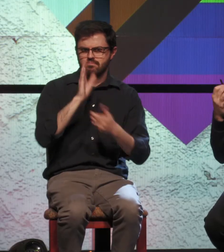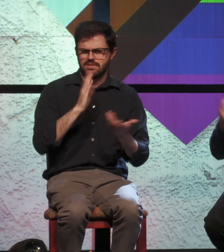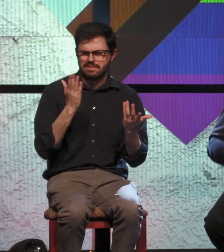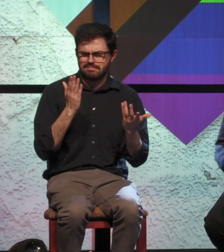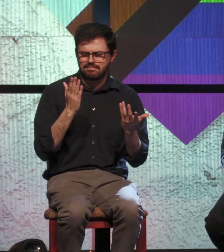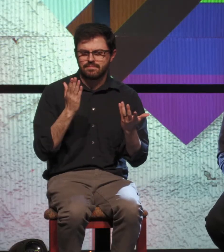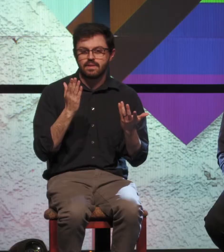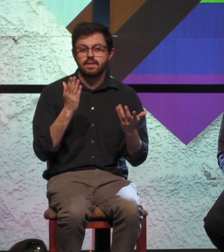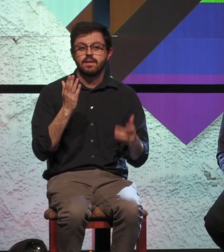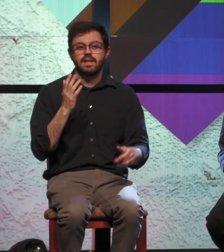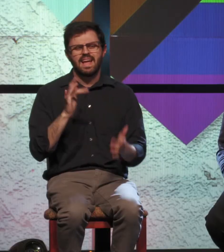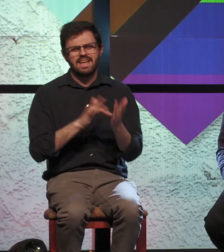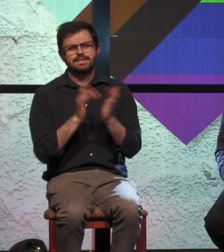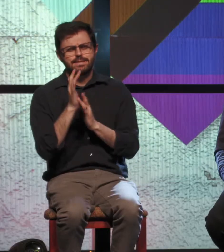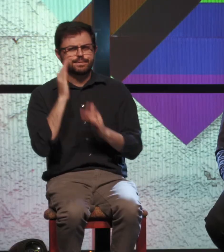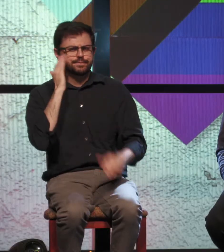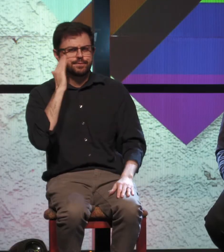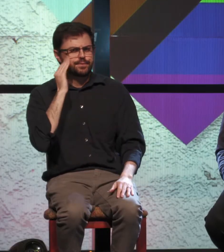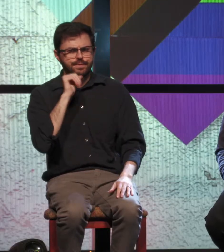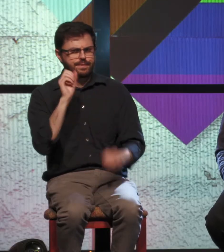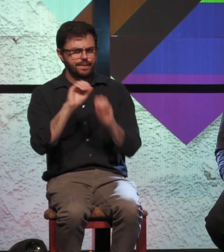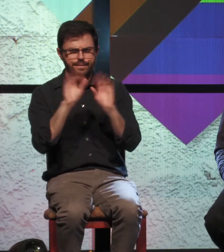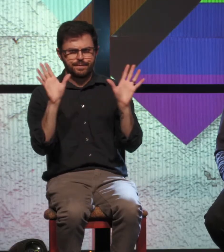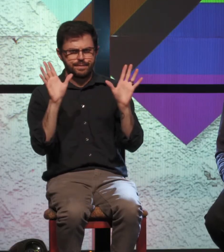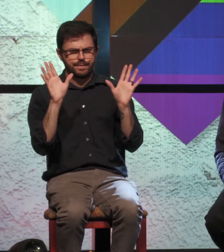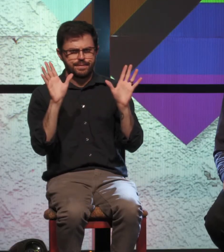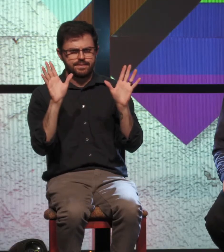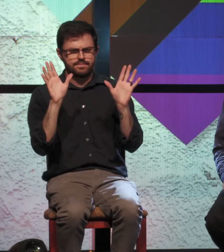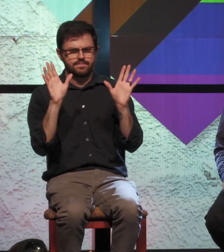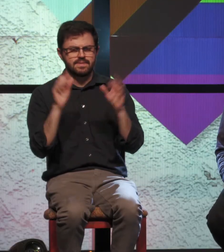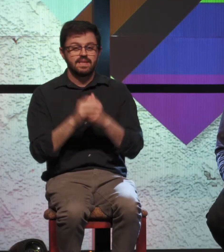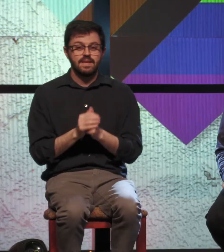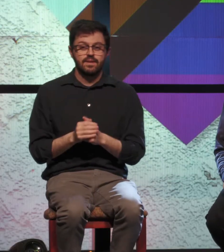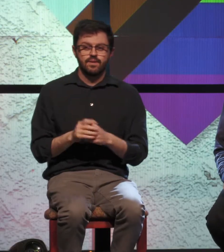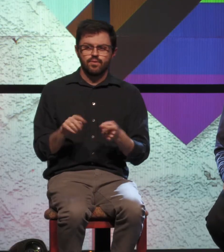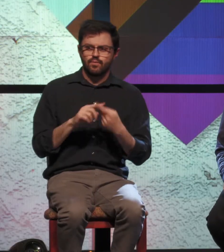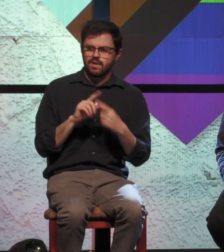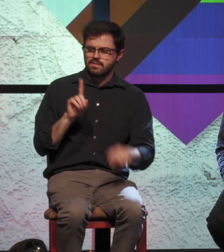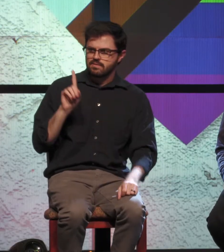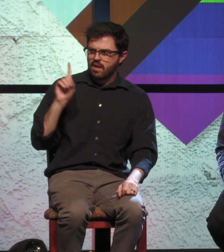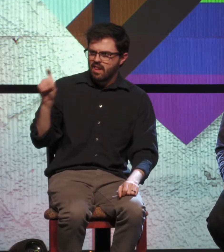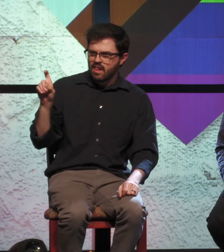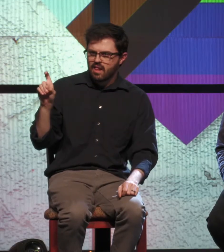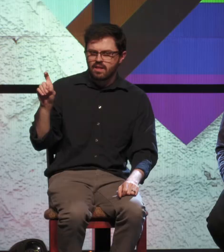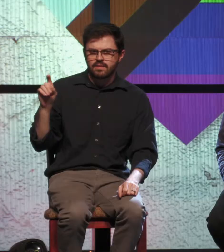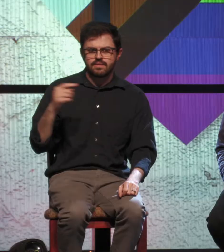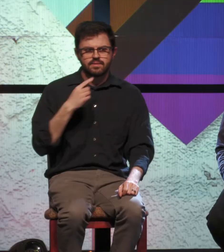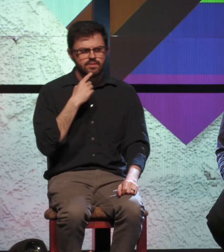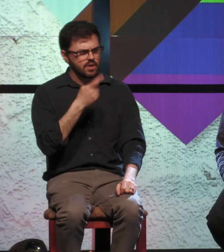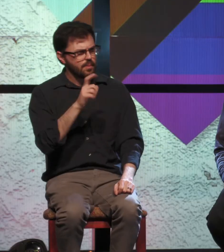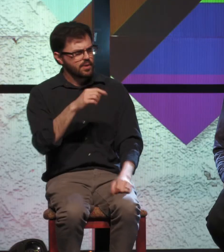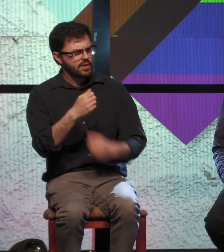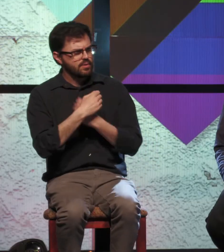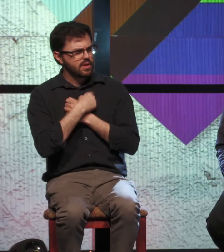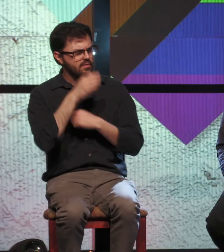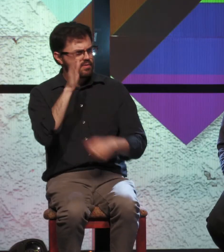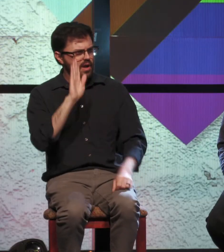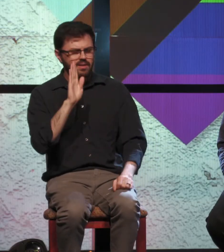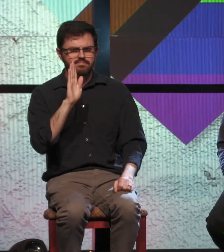like Jesus knew that. Like it's such an obvious question when you give that answer. It's kind of